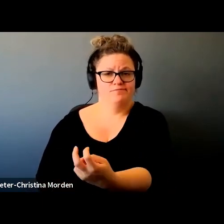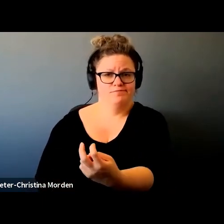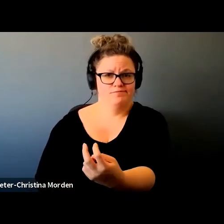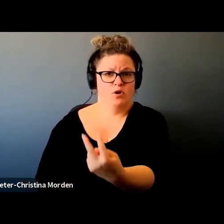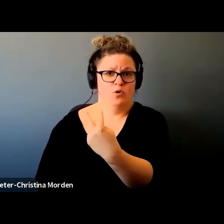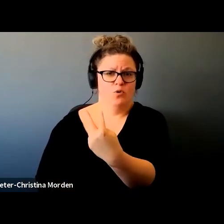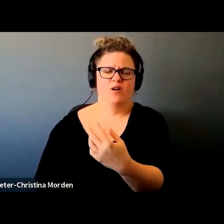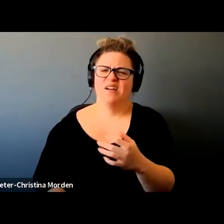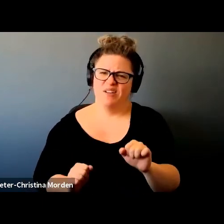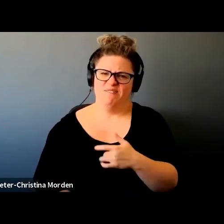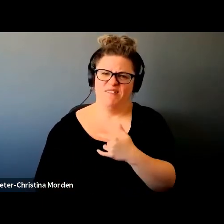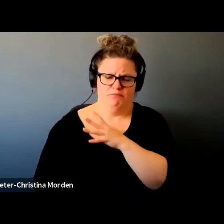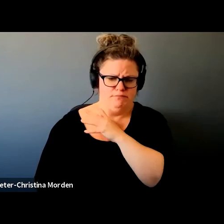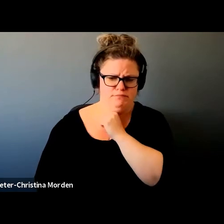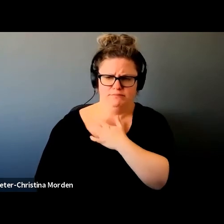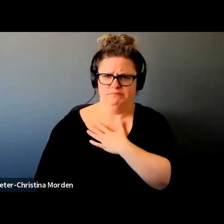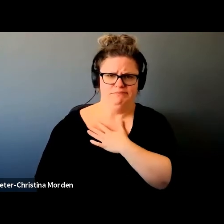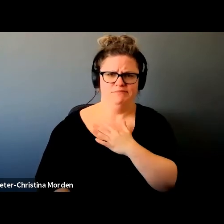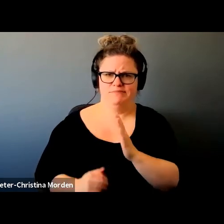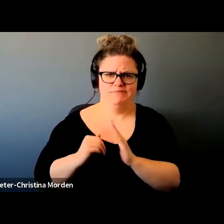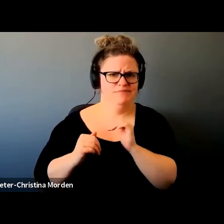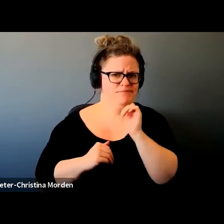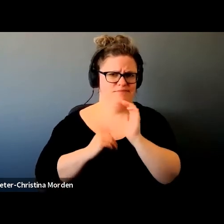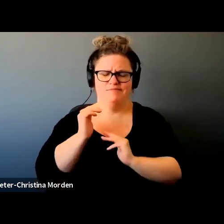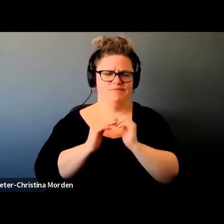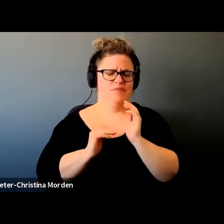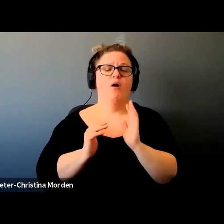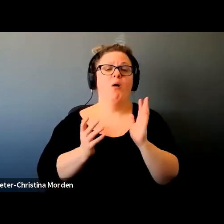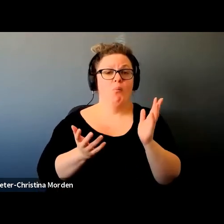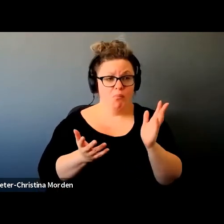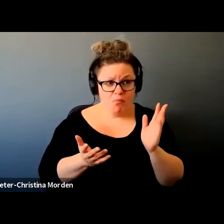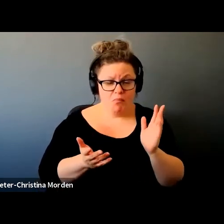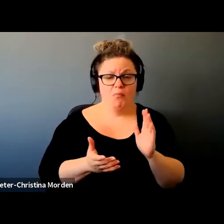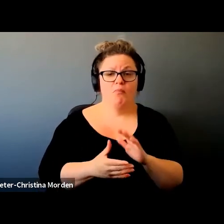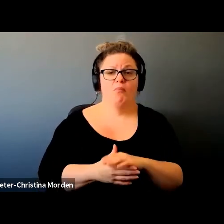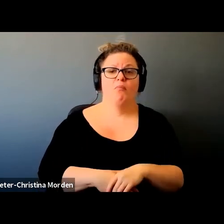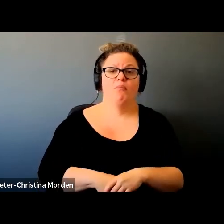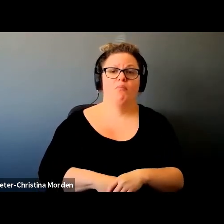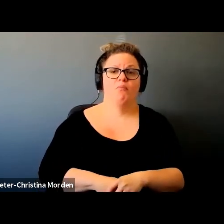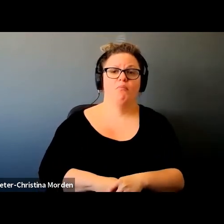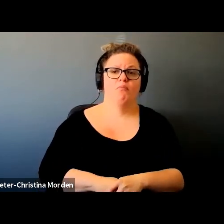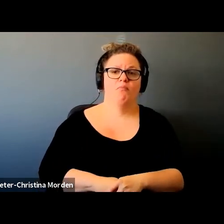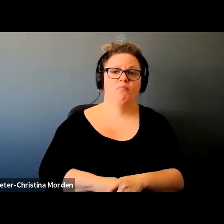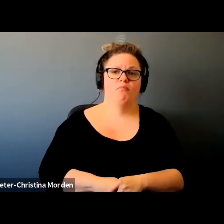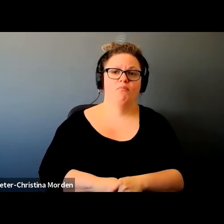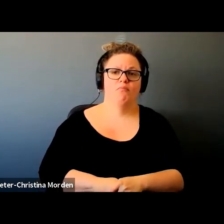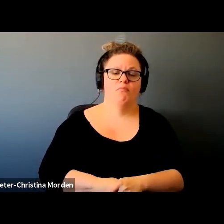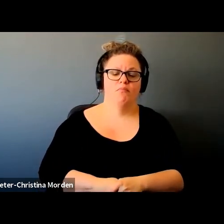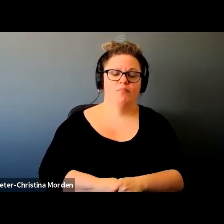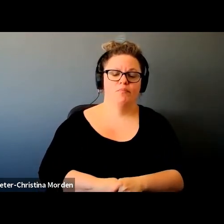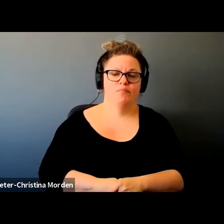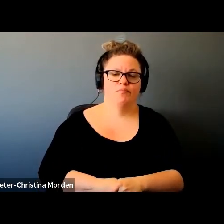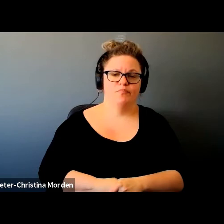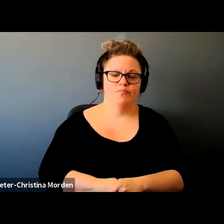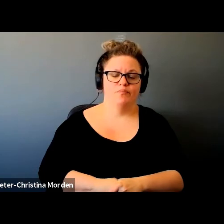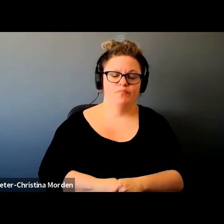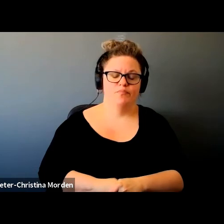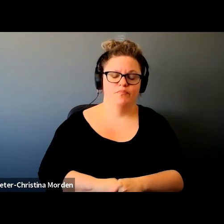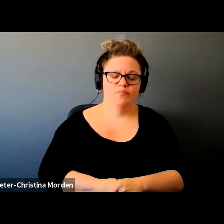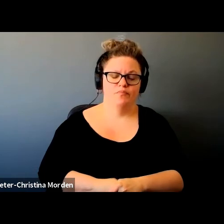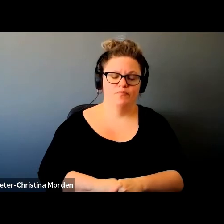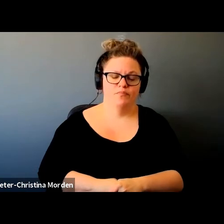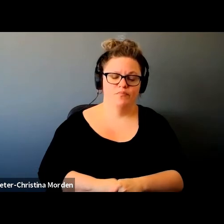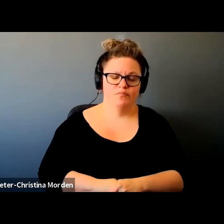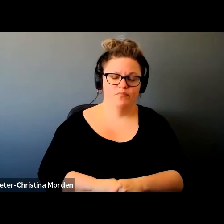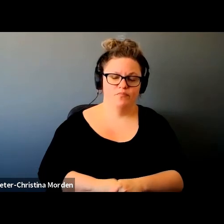really mortifying. And I don't know anyone who's doing